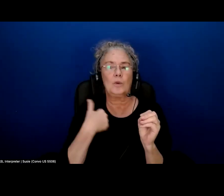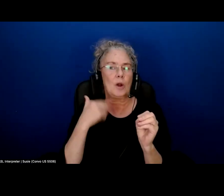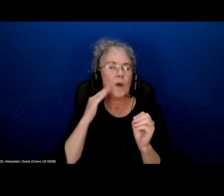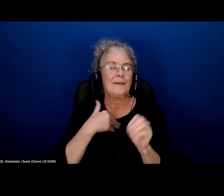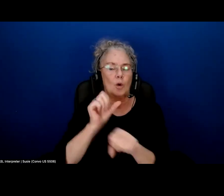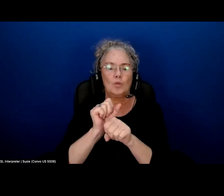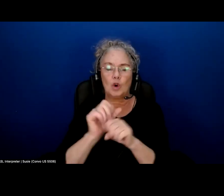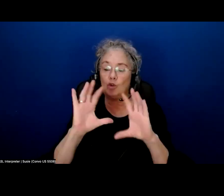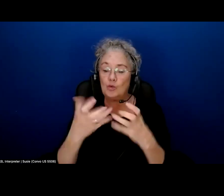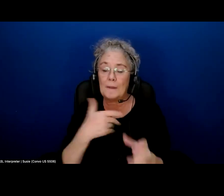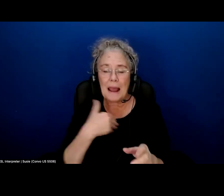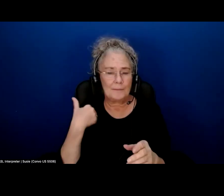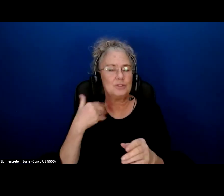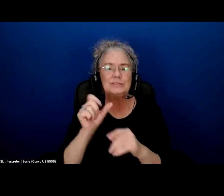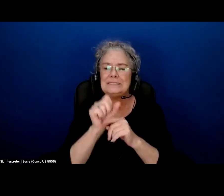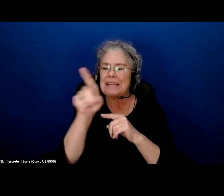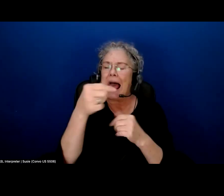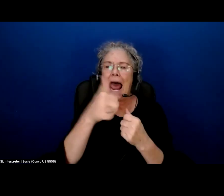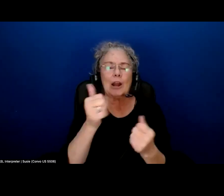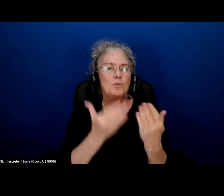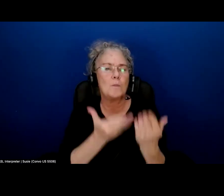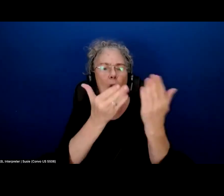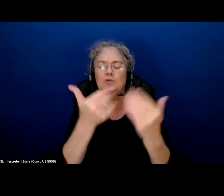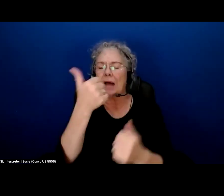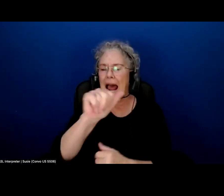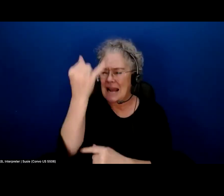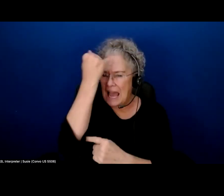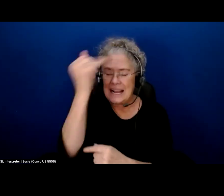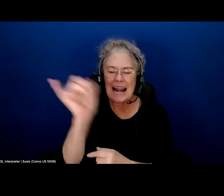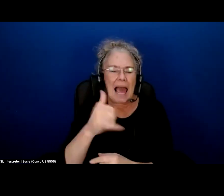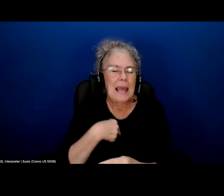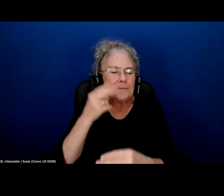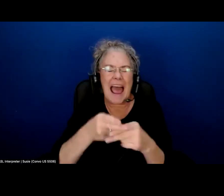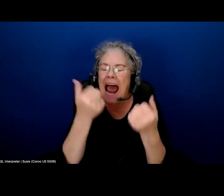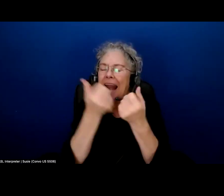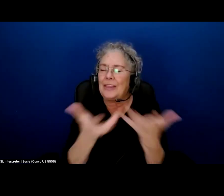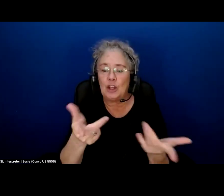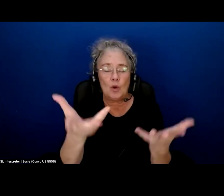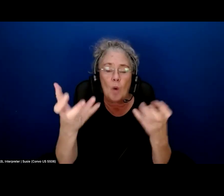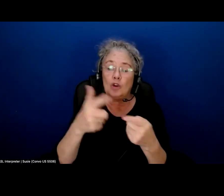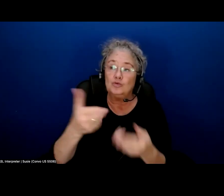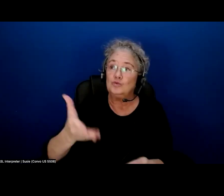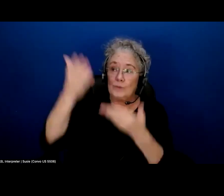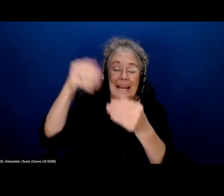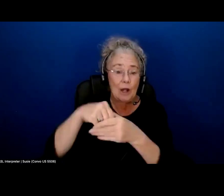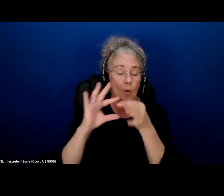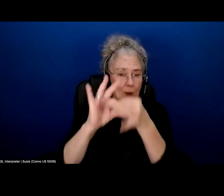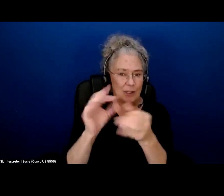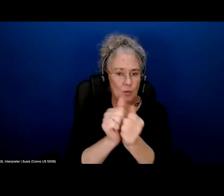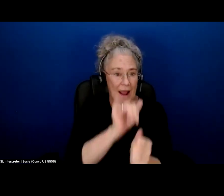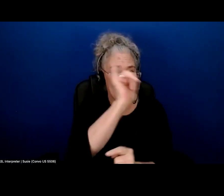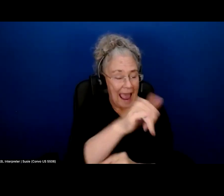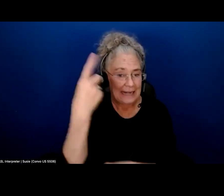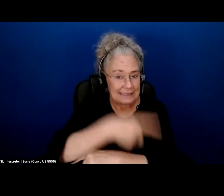group members send any proposals, any ideas, as I mentioned, anything that you want to raise in relation to that day's